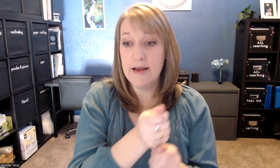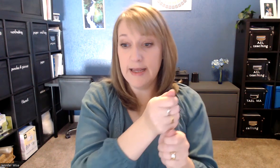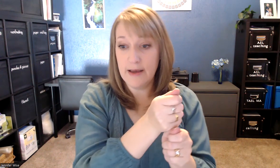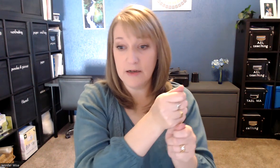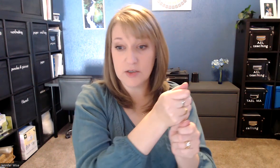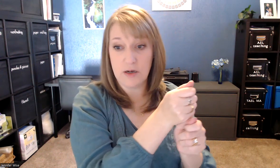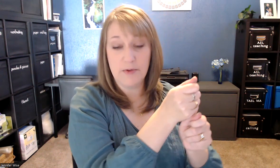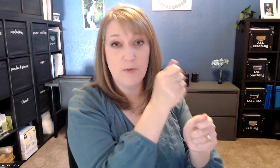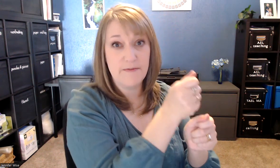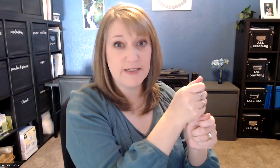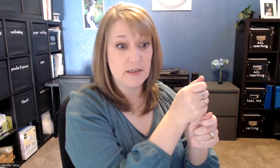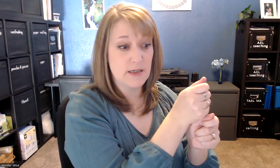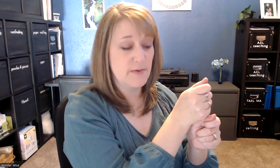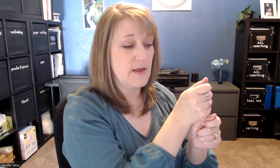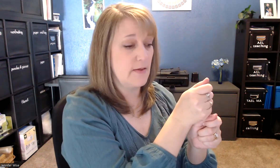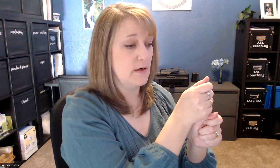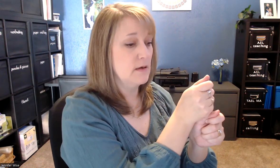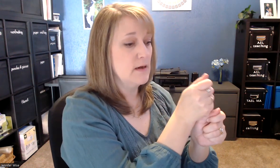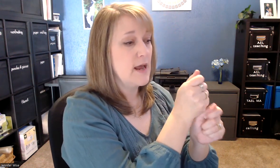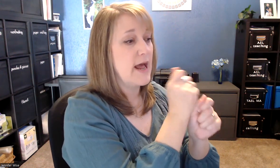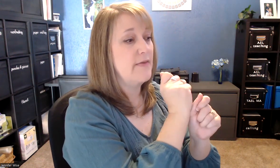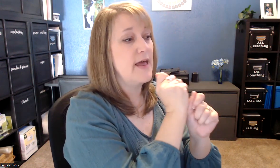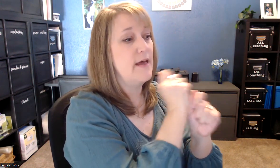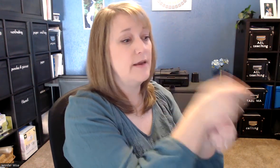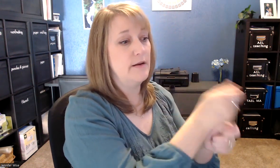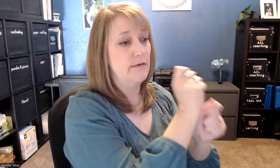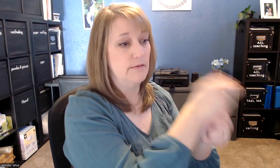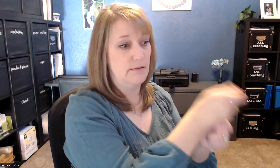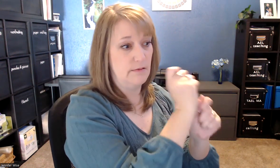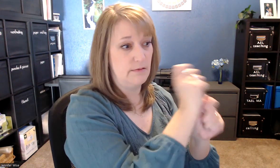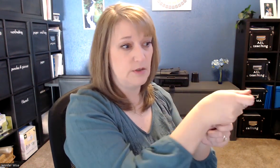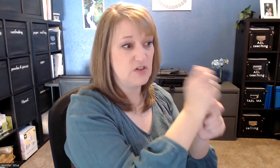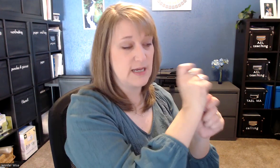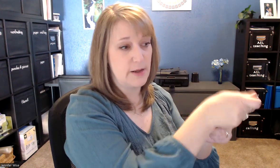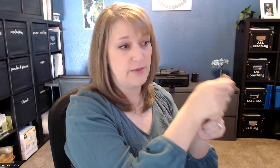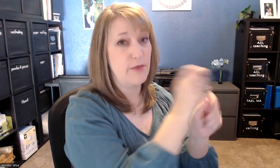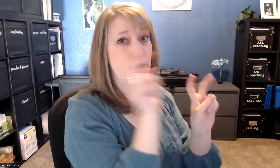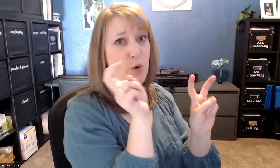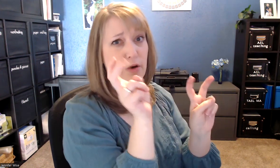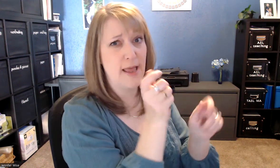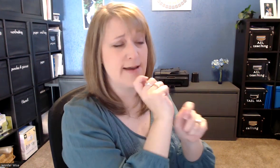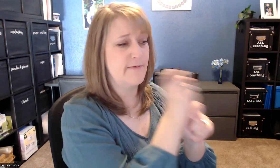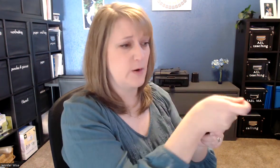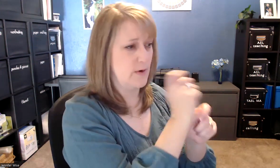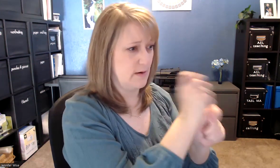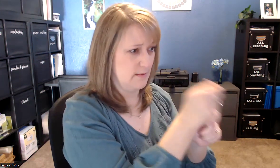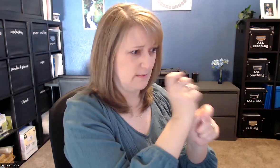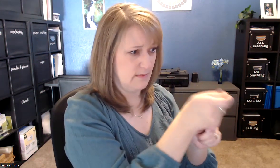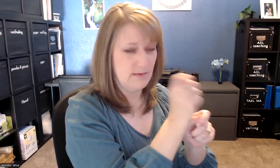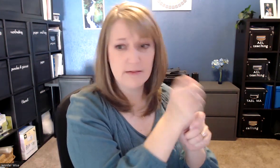one on top of one fist on top of the other, and then you just kind of throw your line forward.